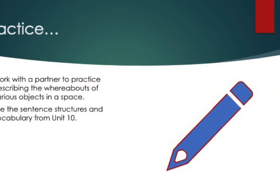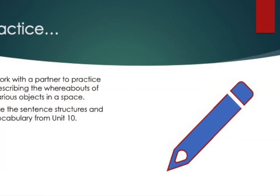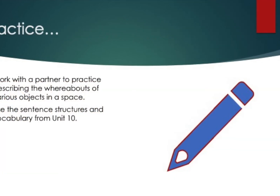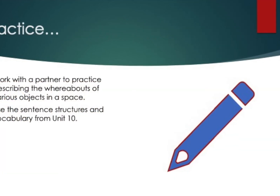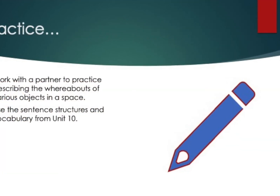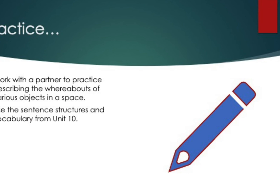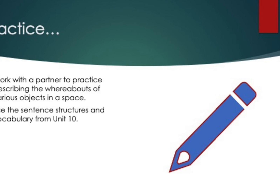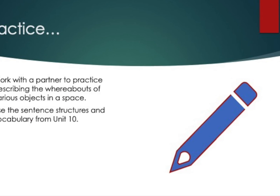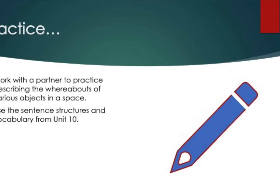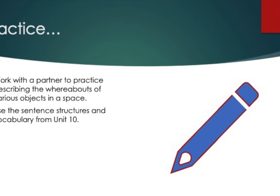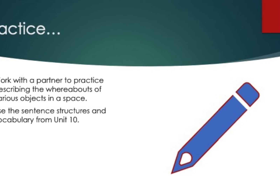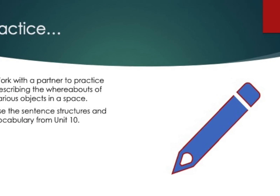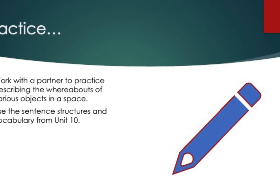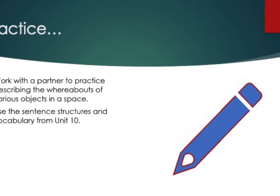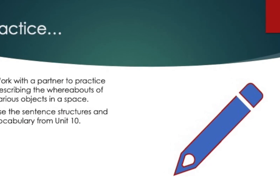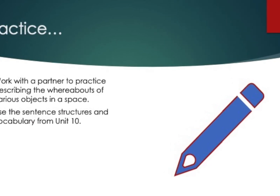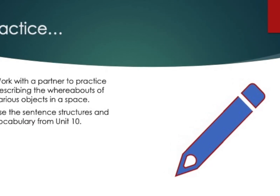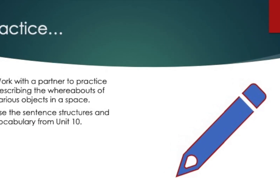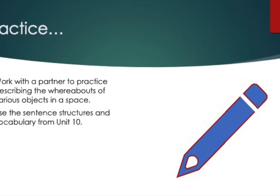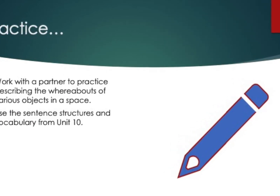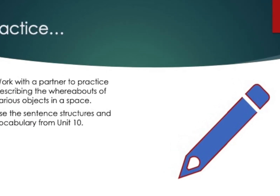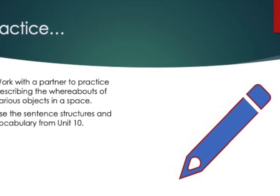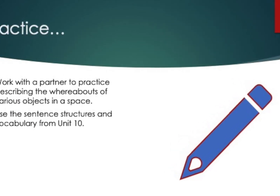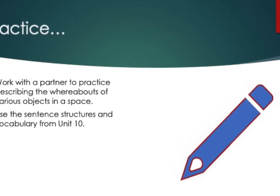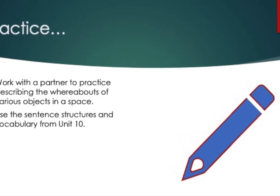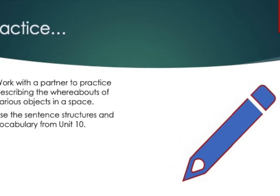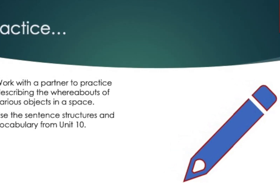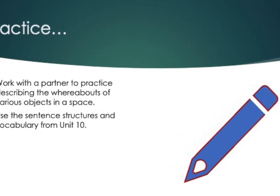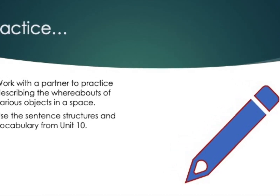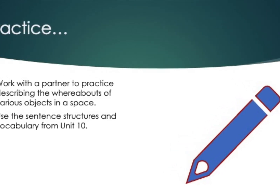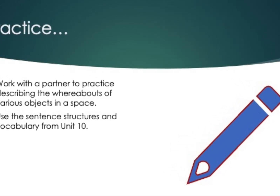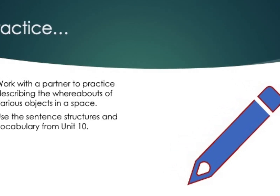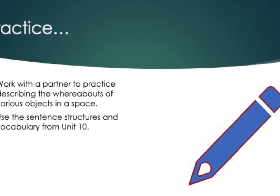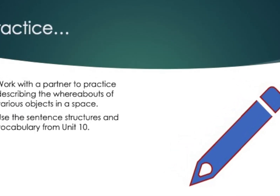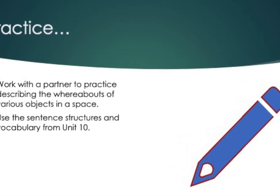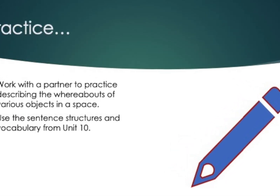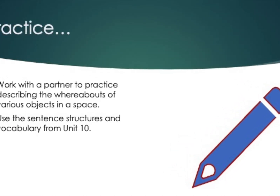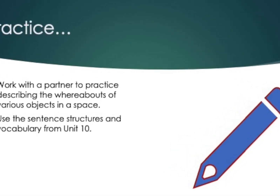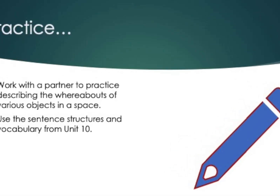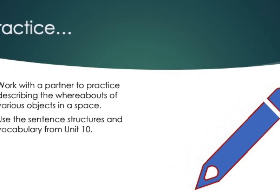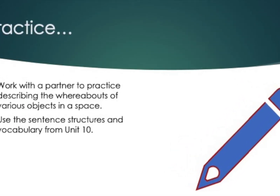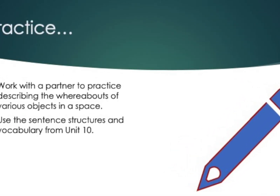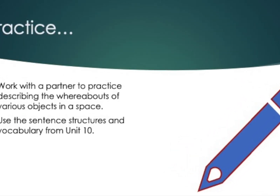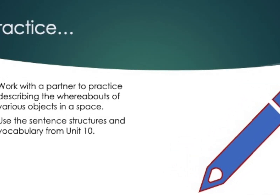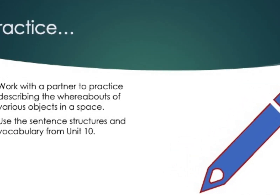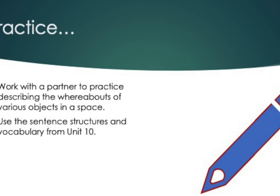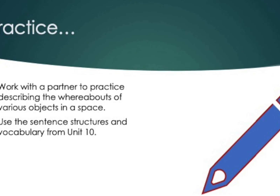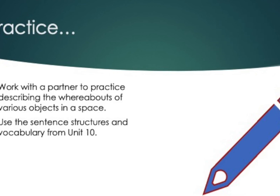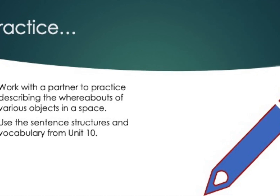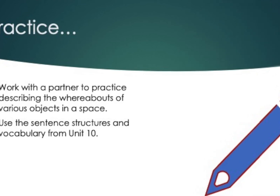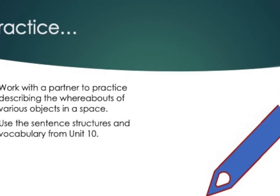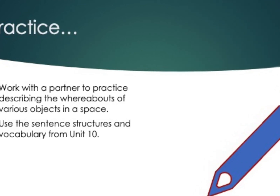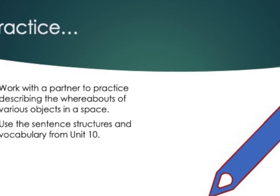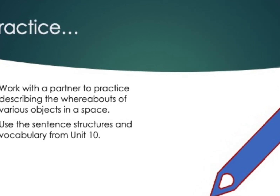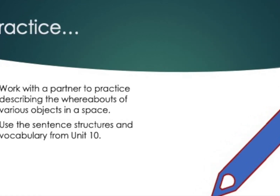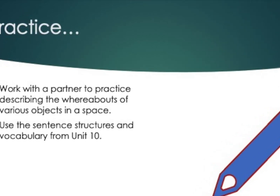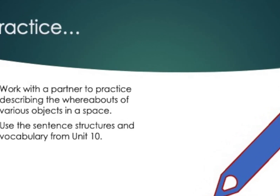makes perfect. Find a study partner to practice describing the whereabouts of various objects in a